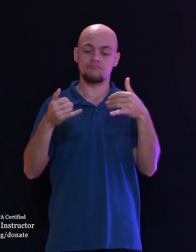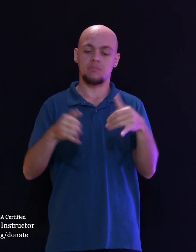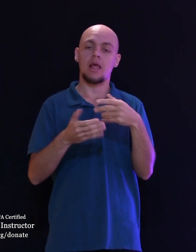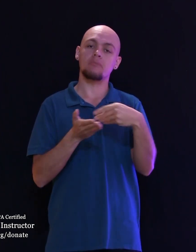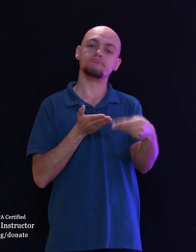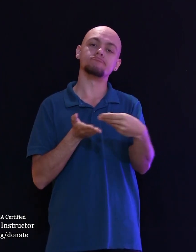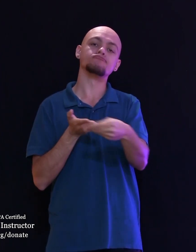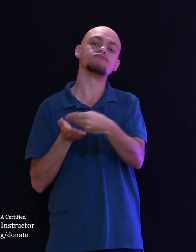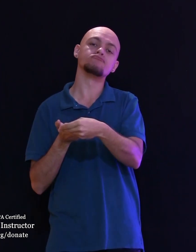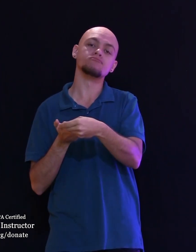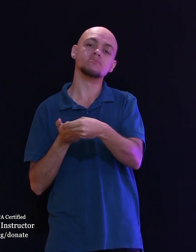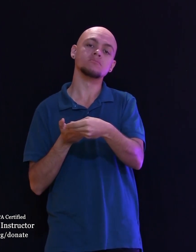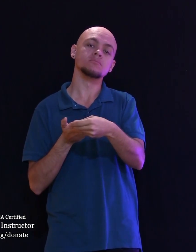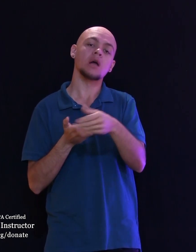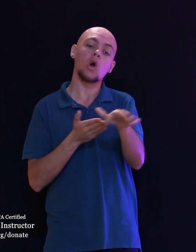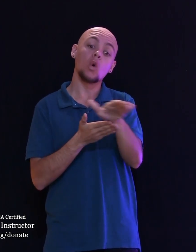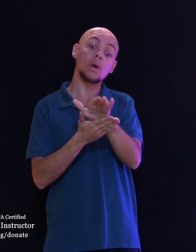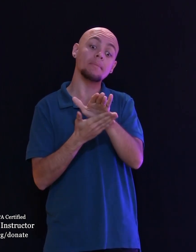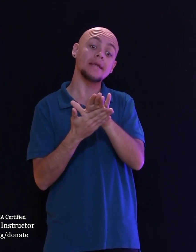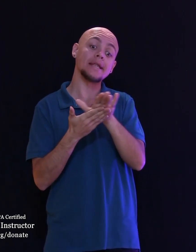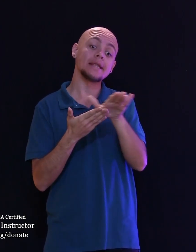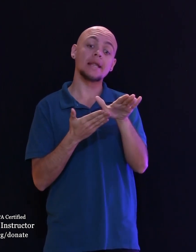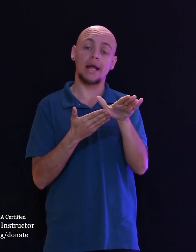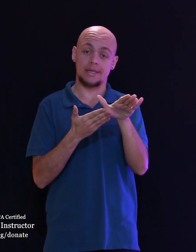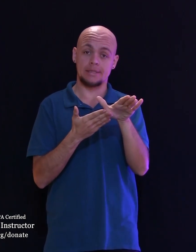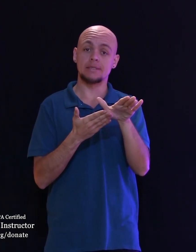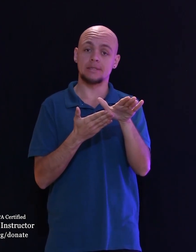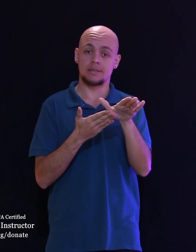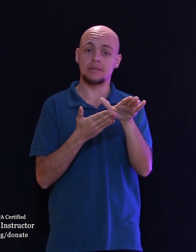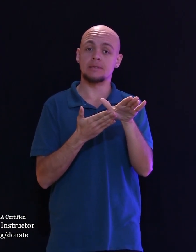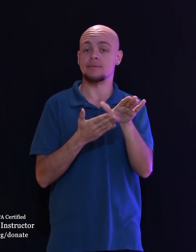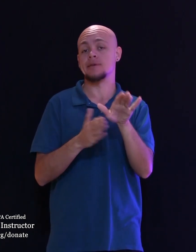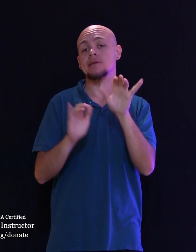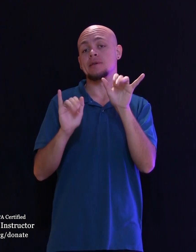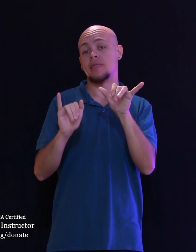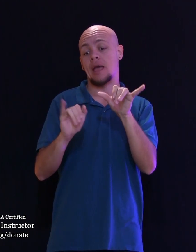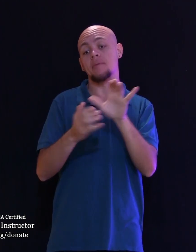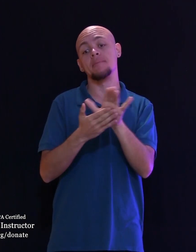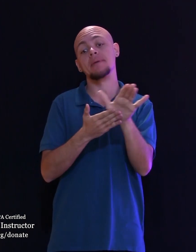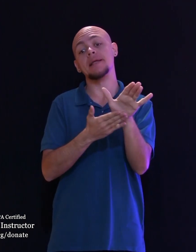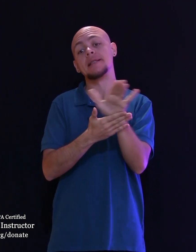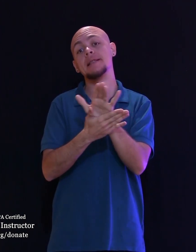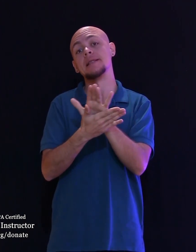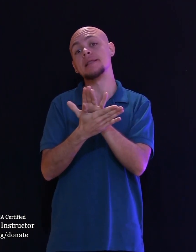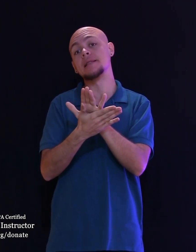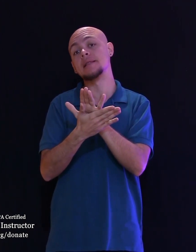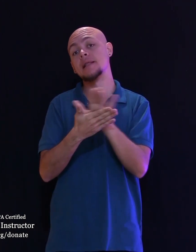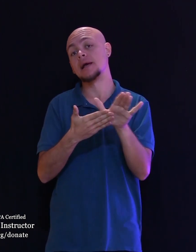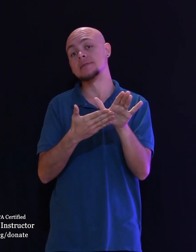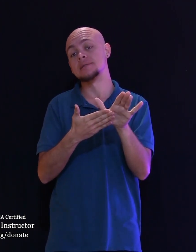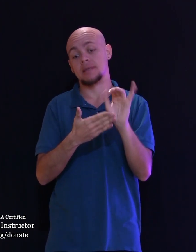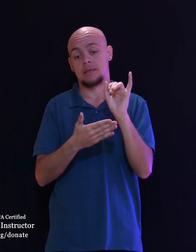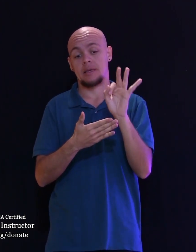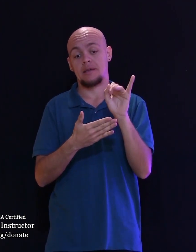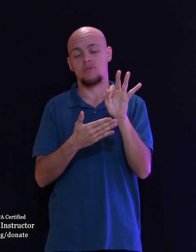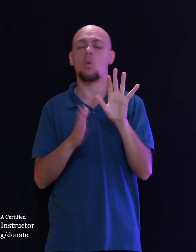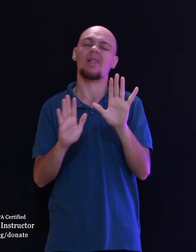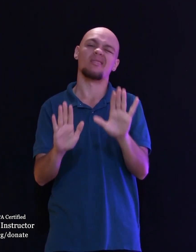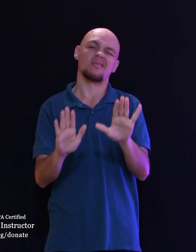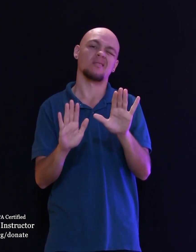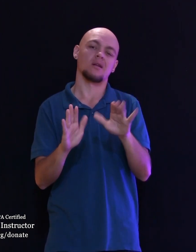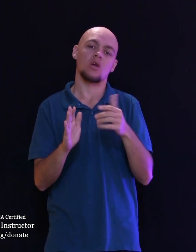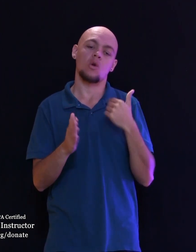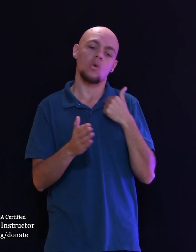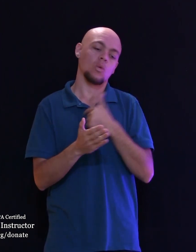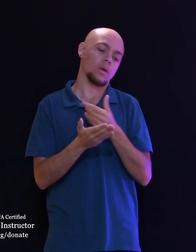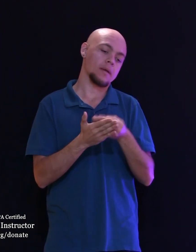poker. And wouldn't it be nice? Wouldn't it be nice if, because we